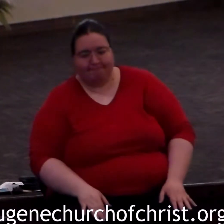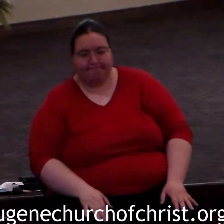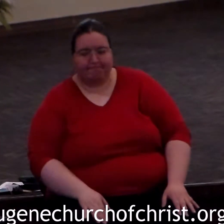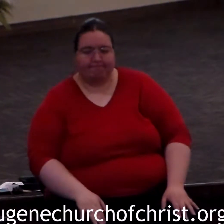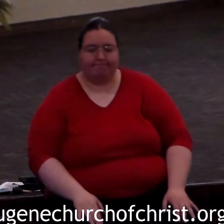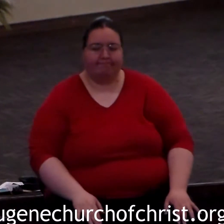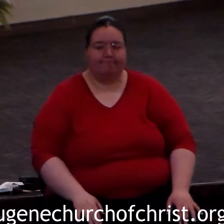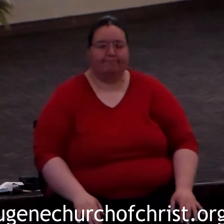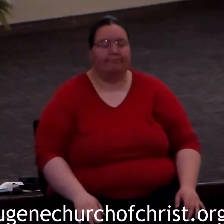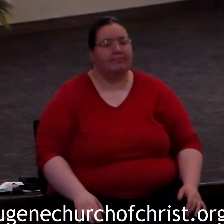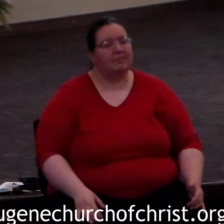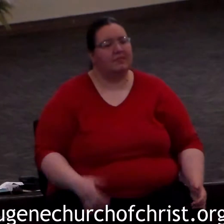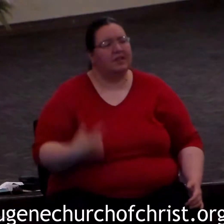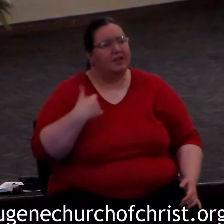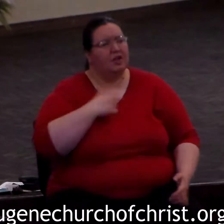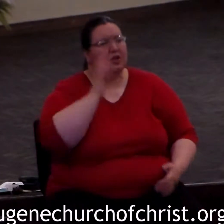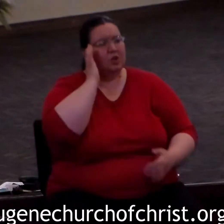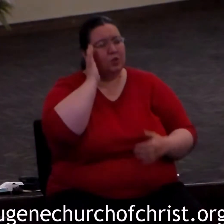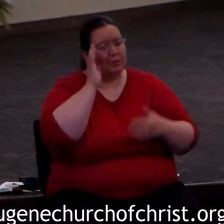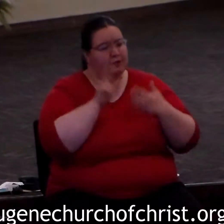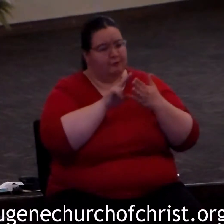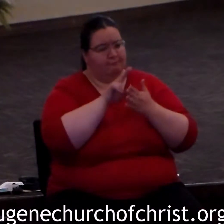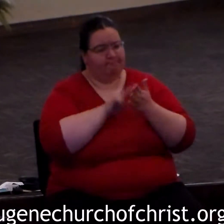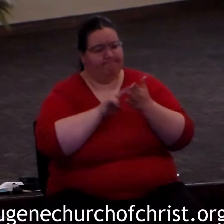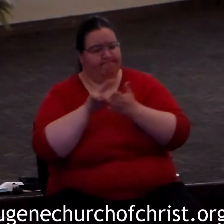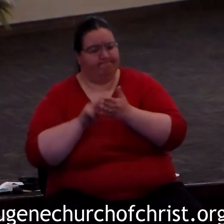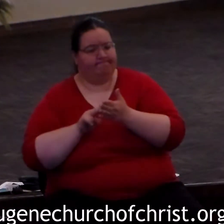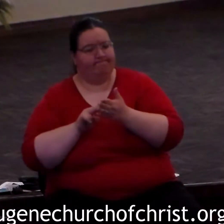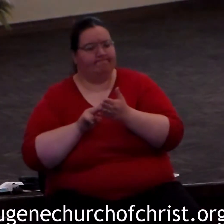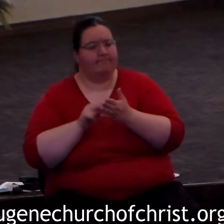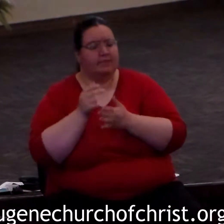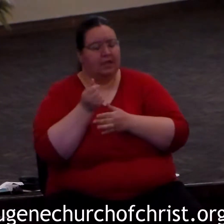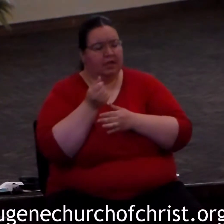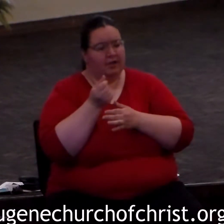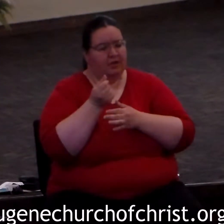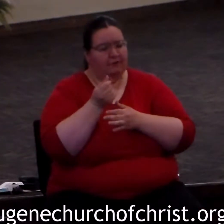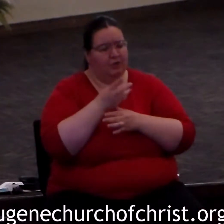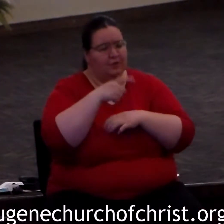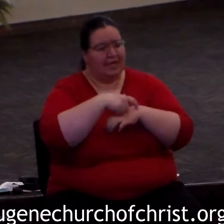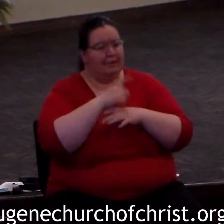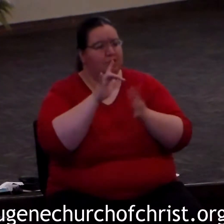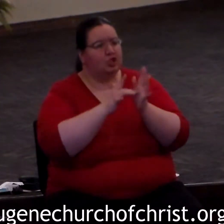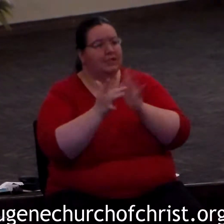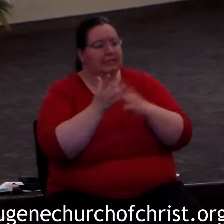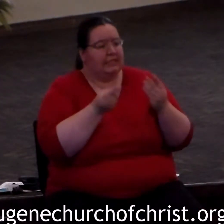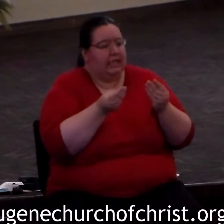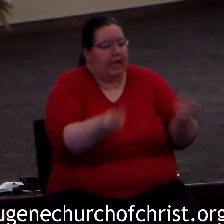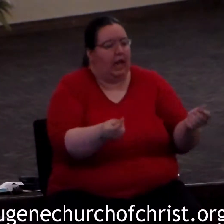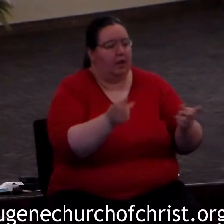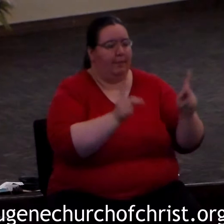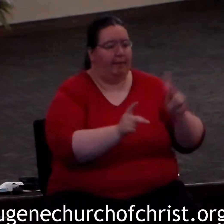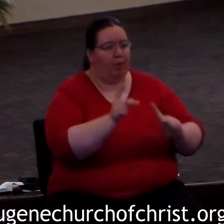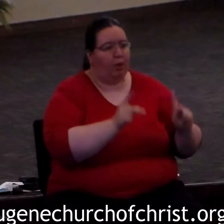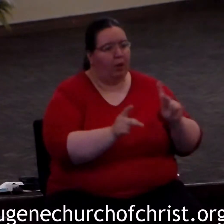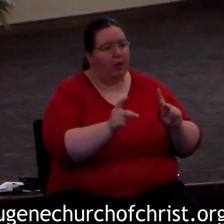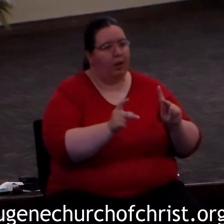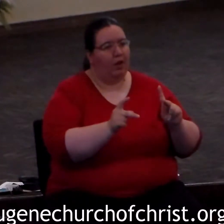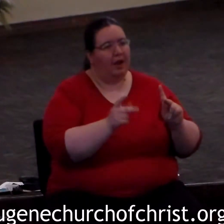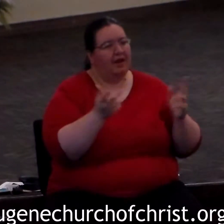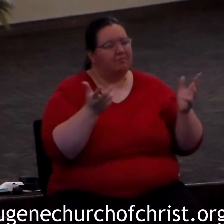We're going to look at a couple of healings that Jesus does here in the latter part of chapter 7 and what we might be able to learn about Jesus